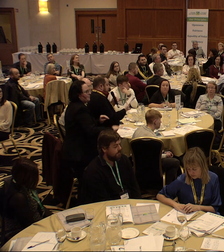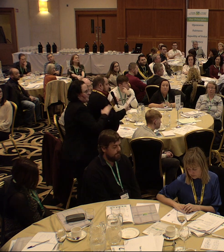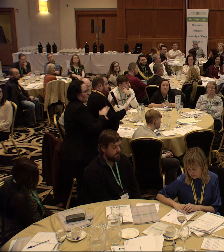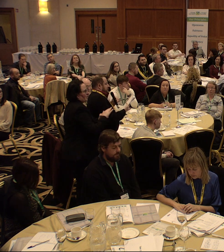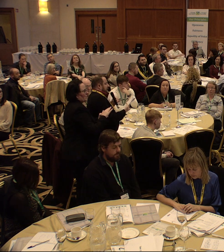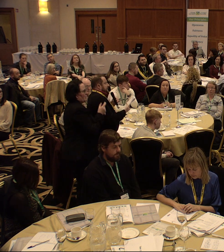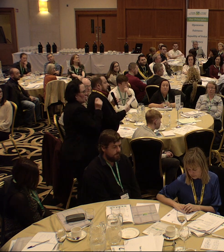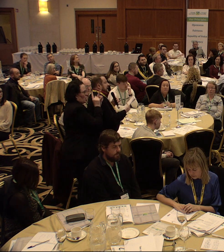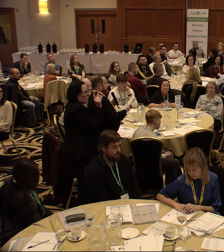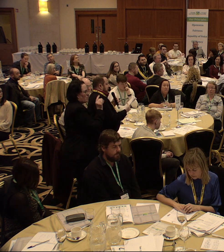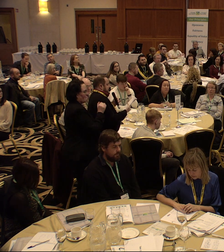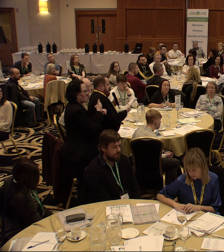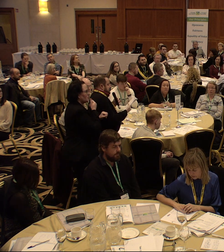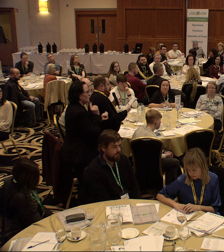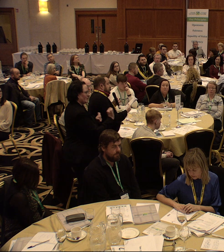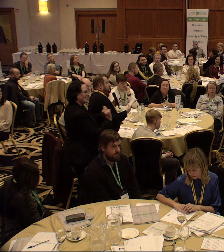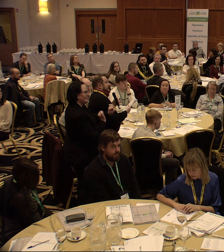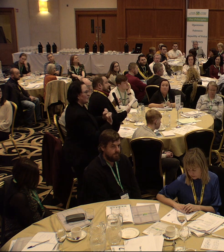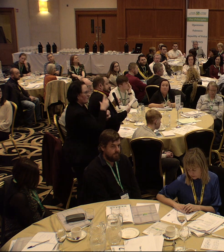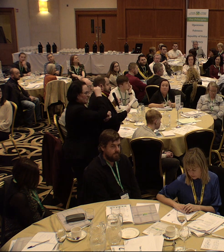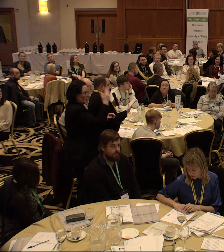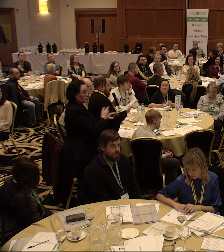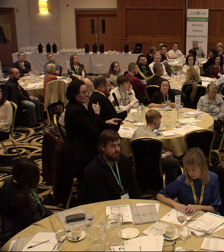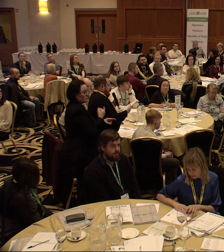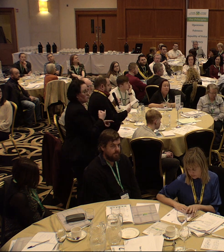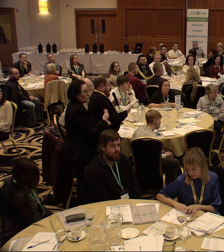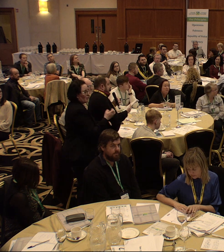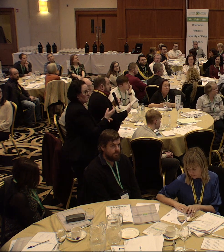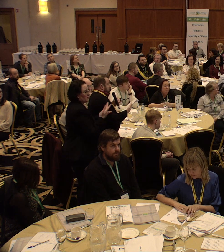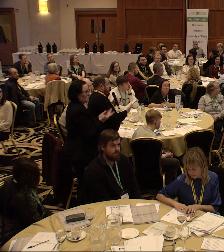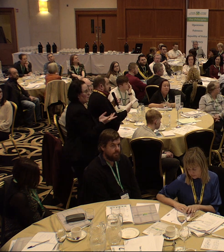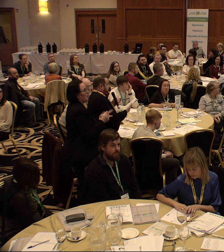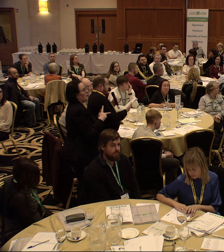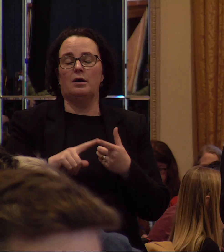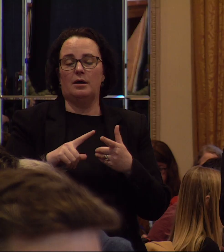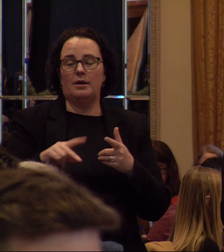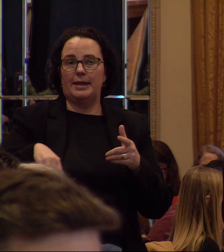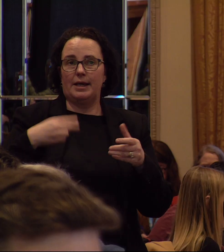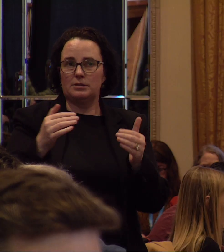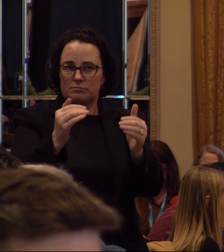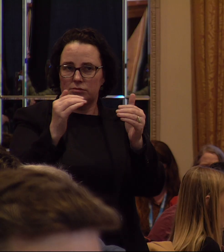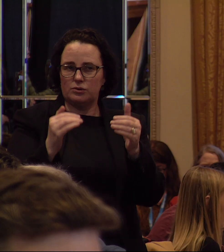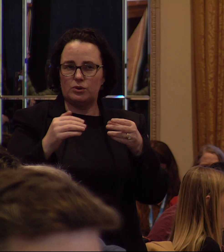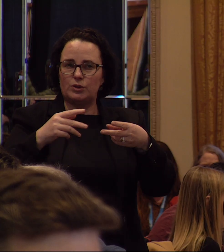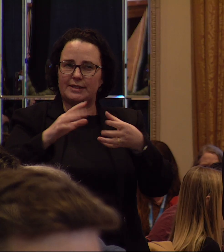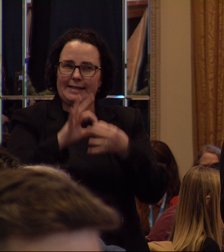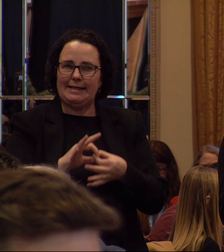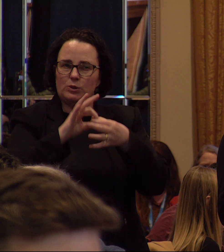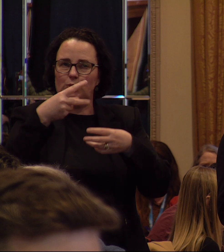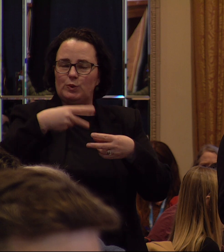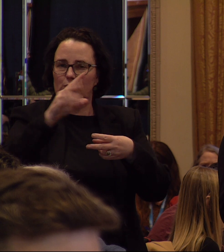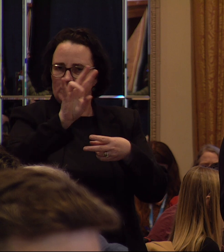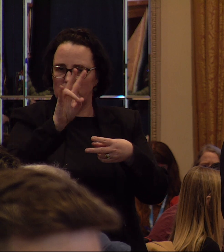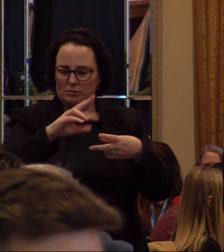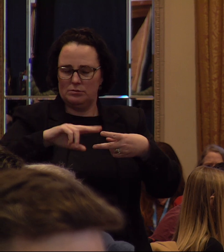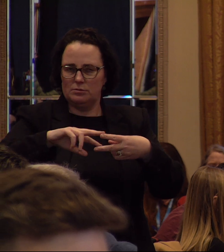on gender stereotyping, i.e. preschool age. Moving on to the next 2 questions,